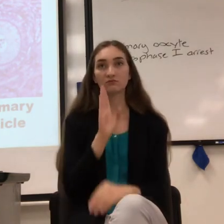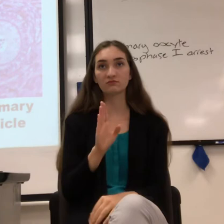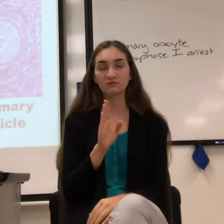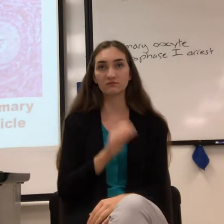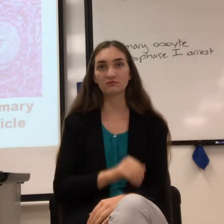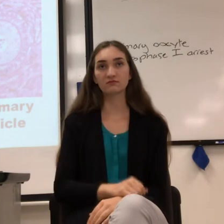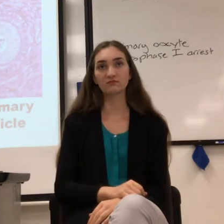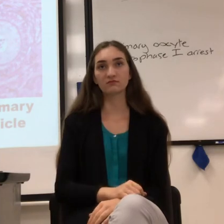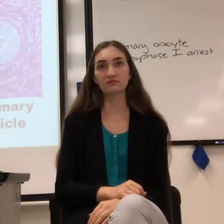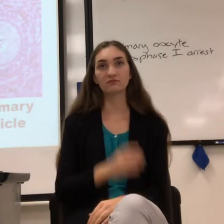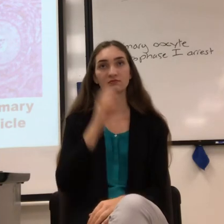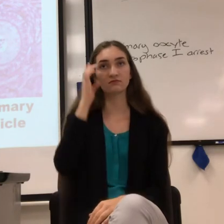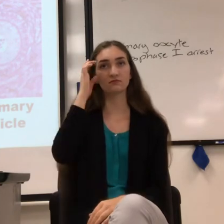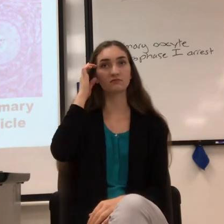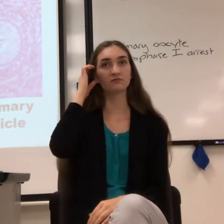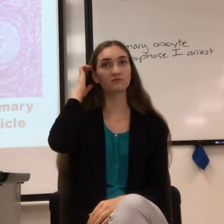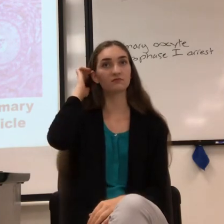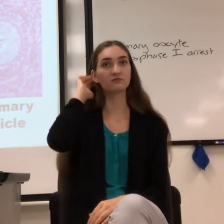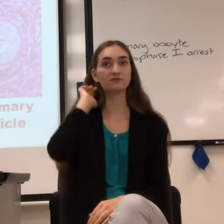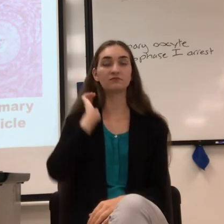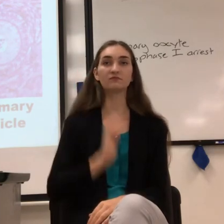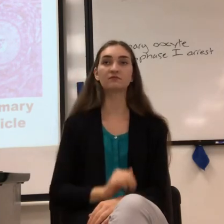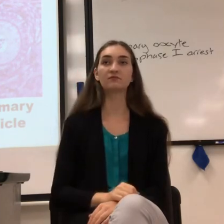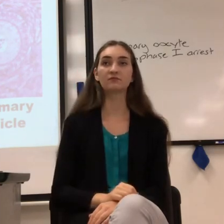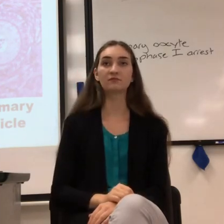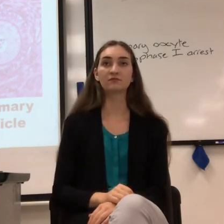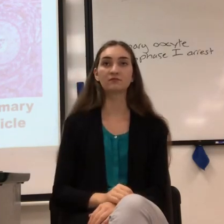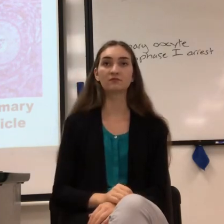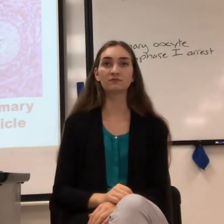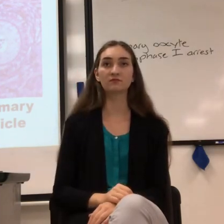FSH is responsible for this largely.